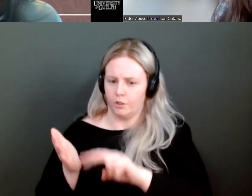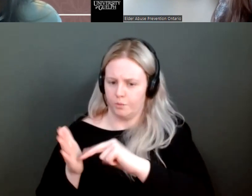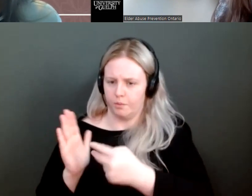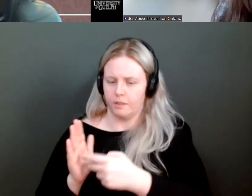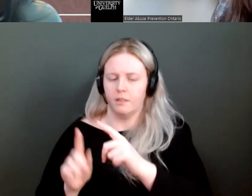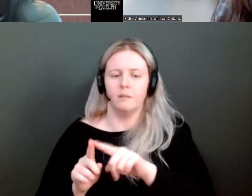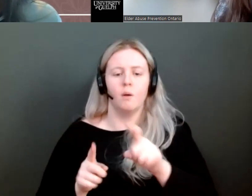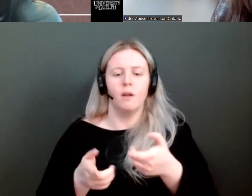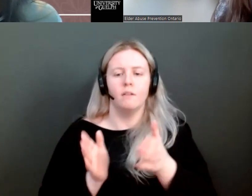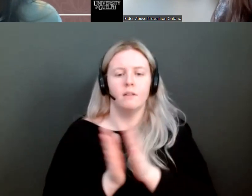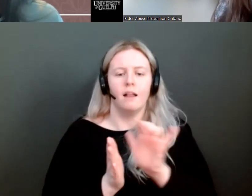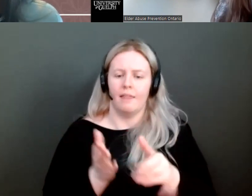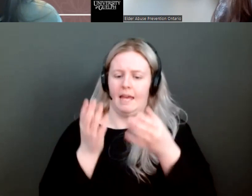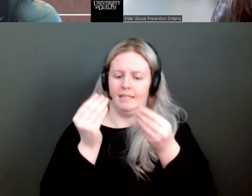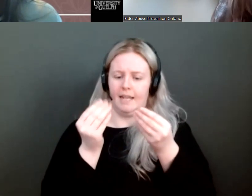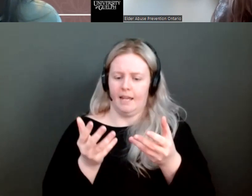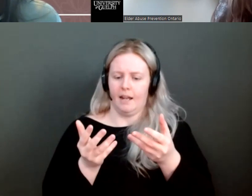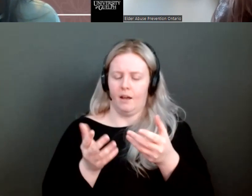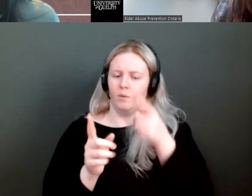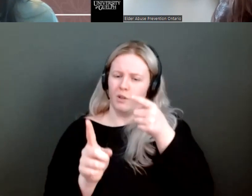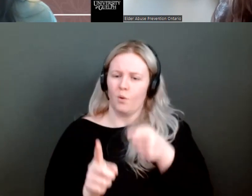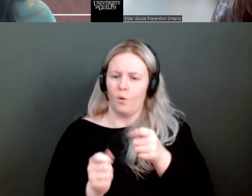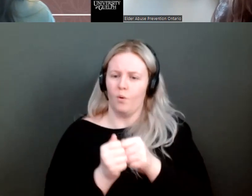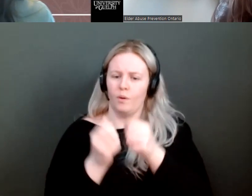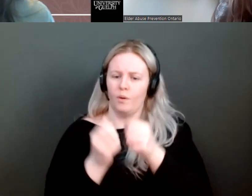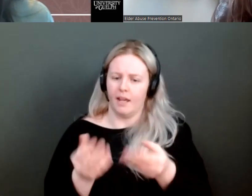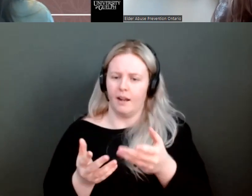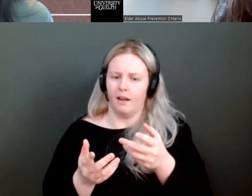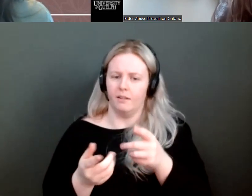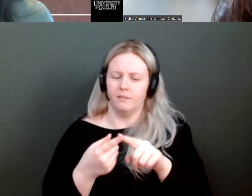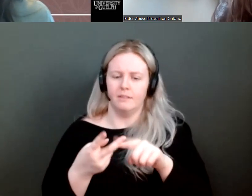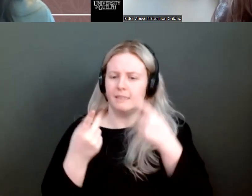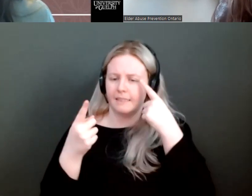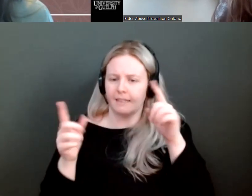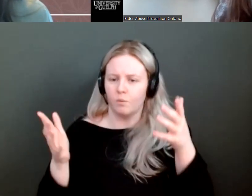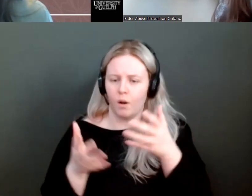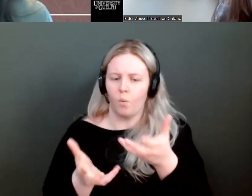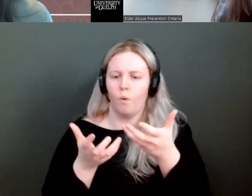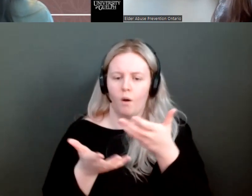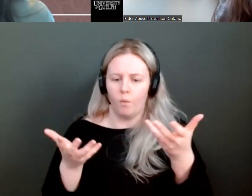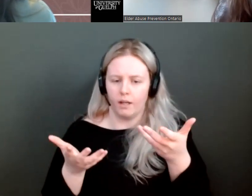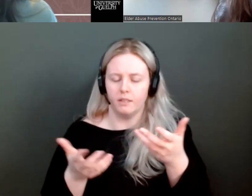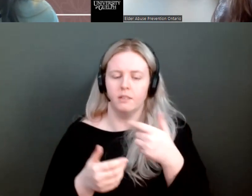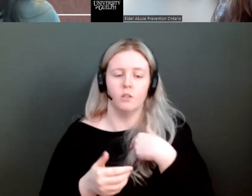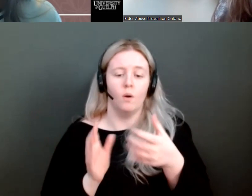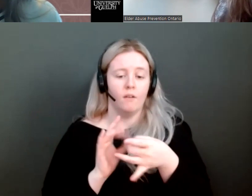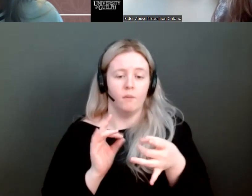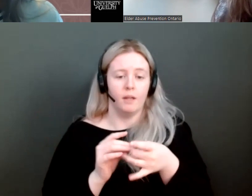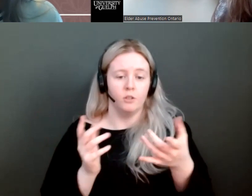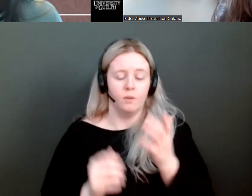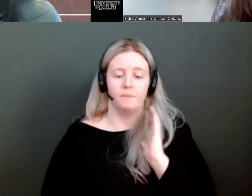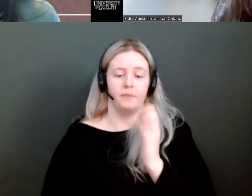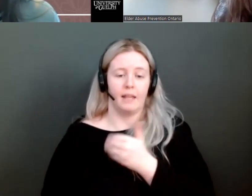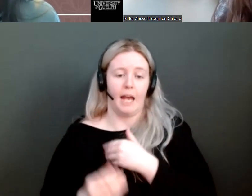want our official data to do? What do we want it to achieve? And the argument that I've made in a number of forums is that our data